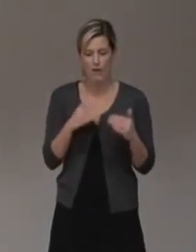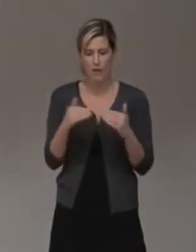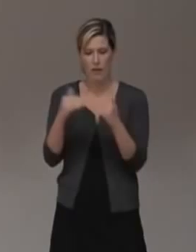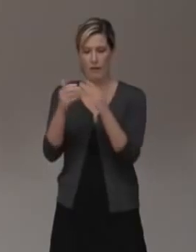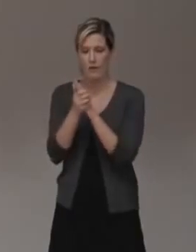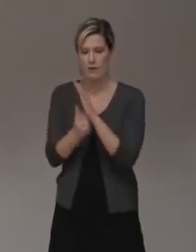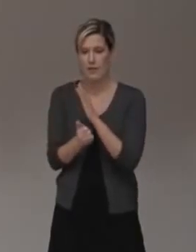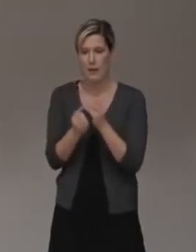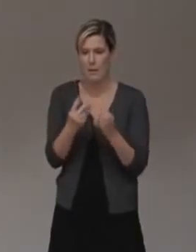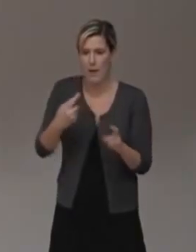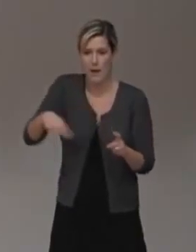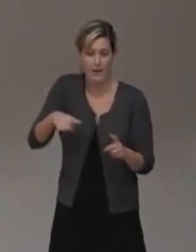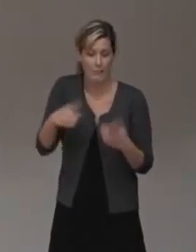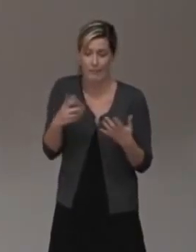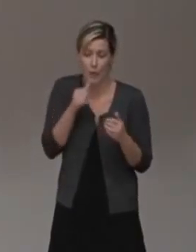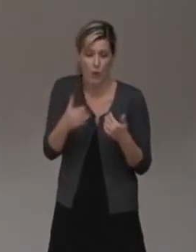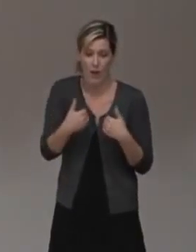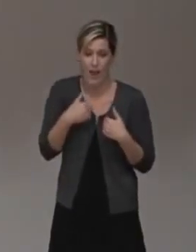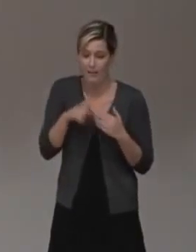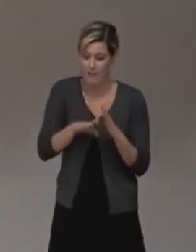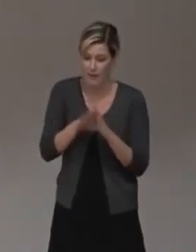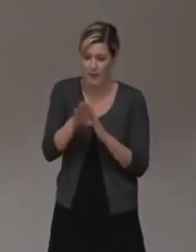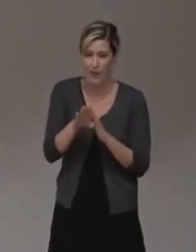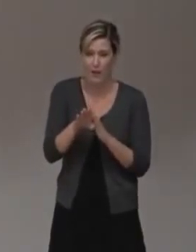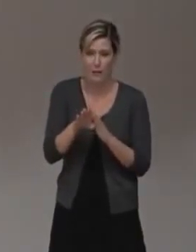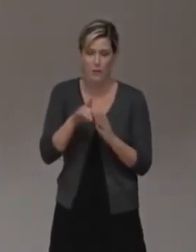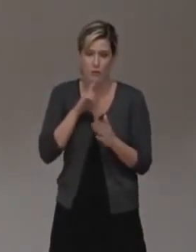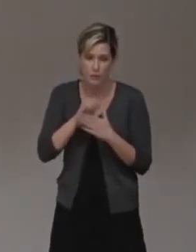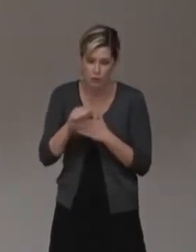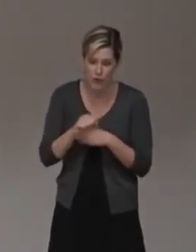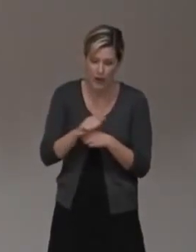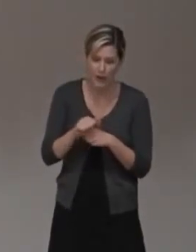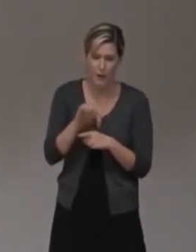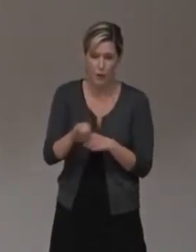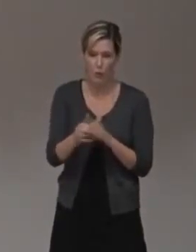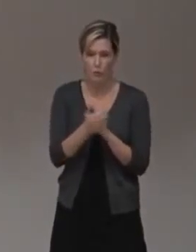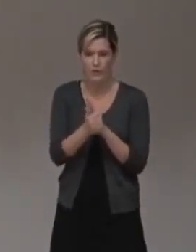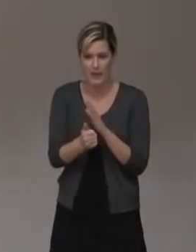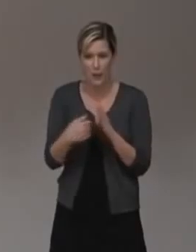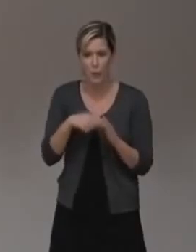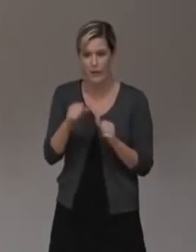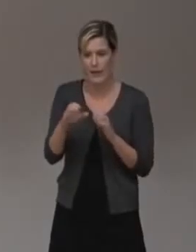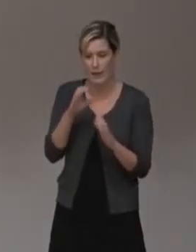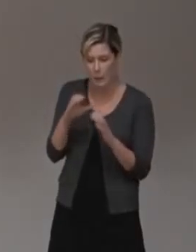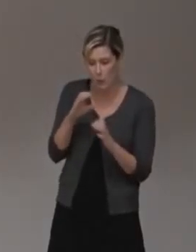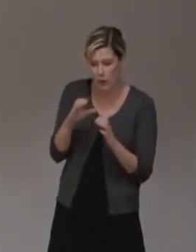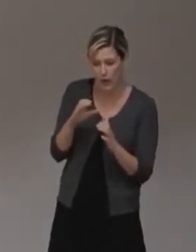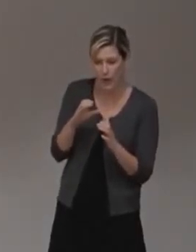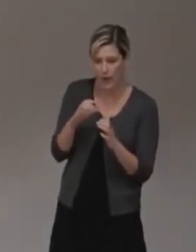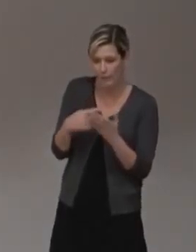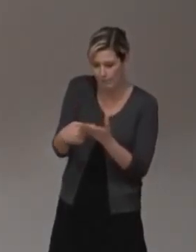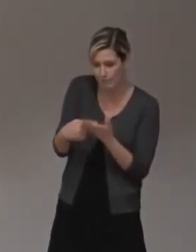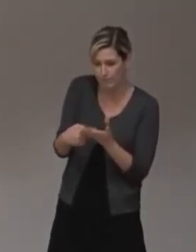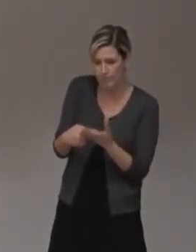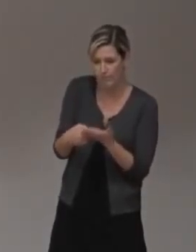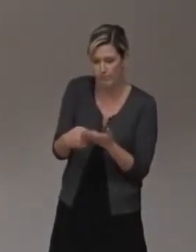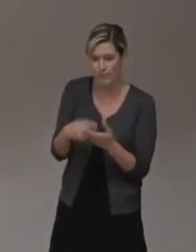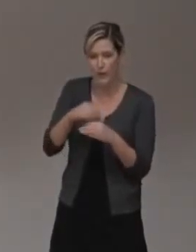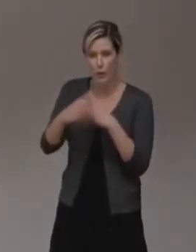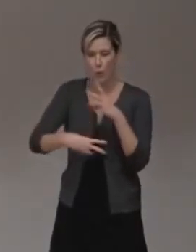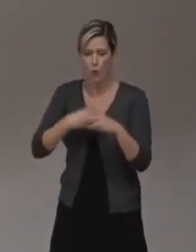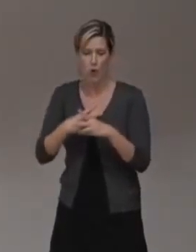skills that many of us don't have and need to develop and hone those skills so that we can communicate and dialogue in a